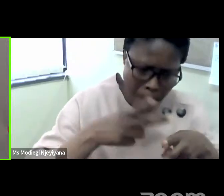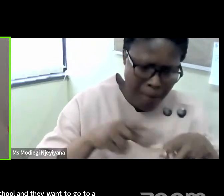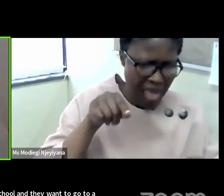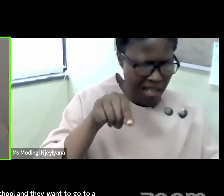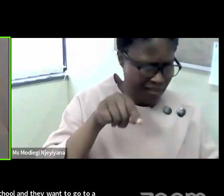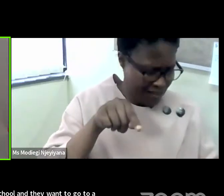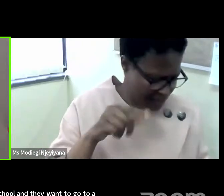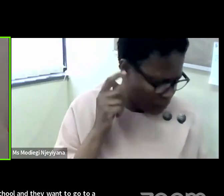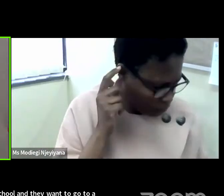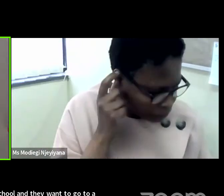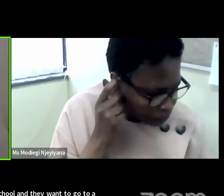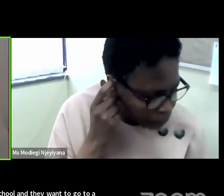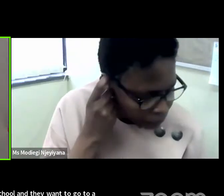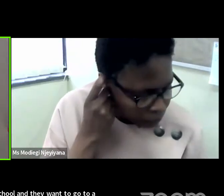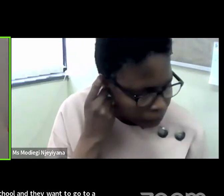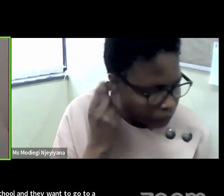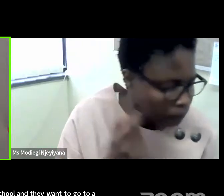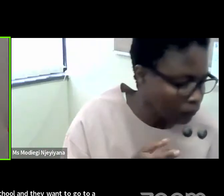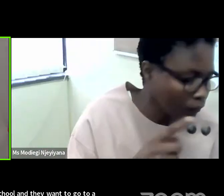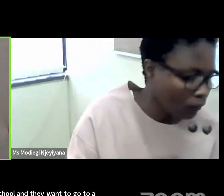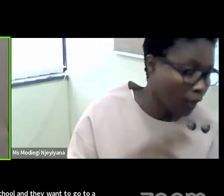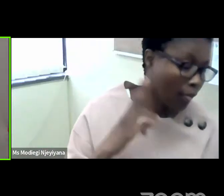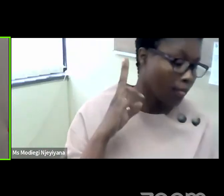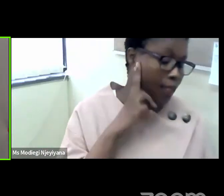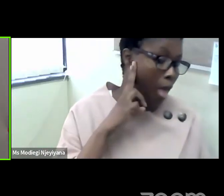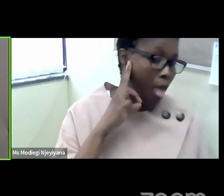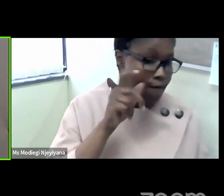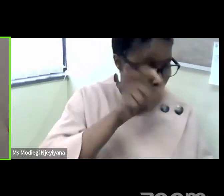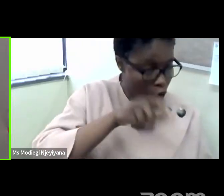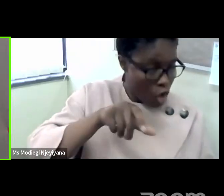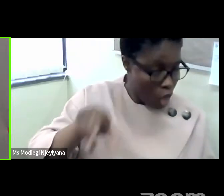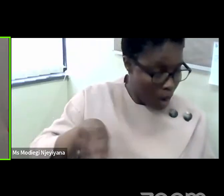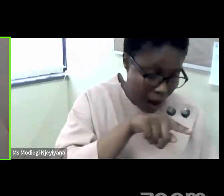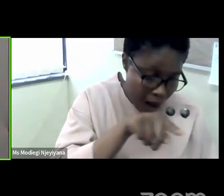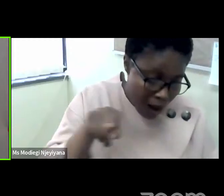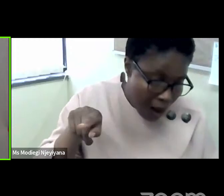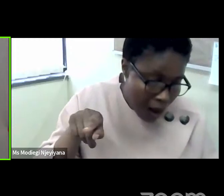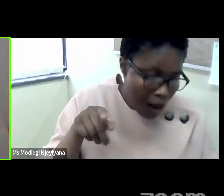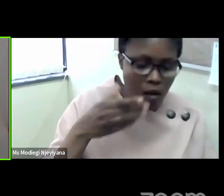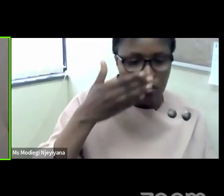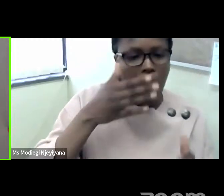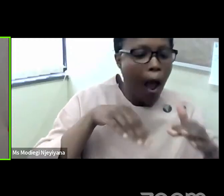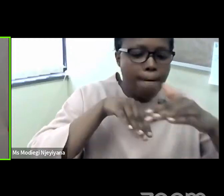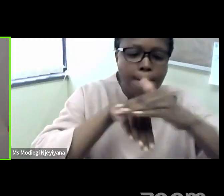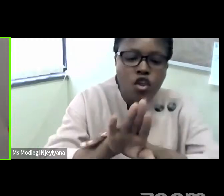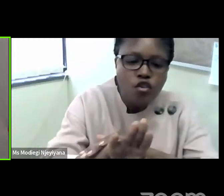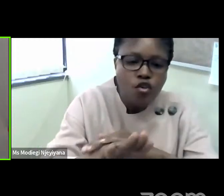how do we as institutions accommodate deaf students?